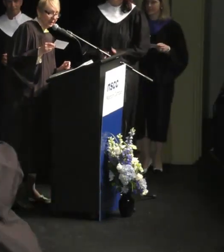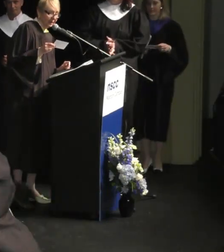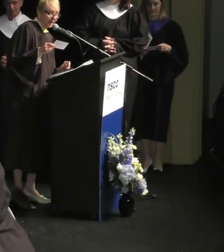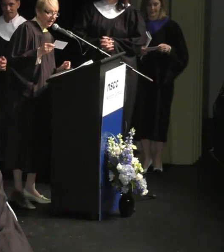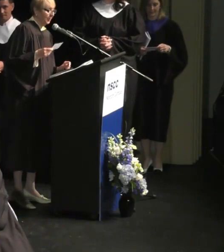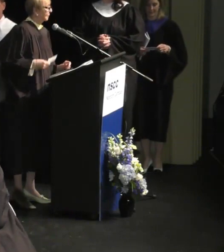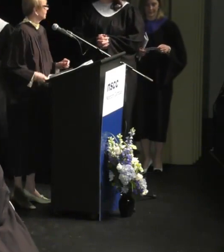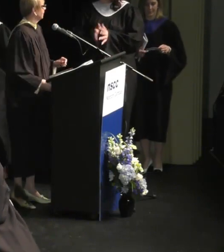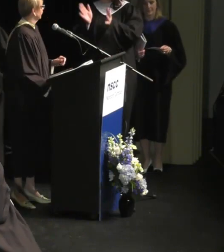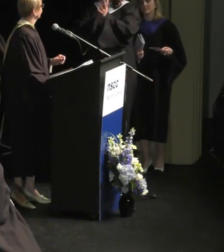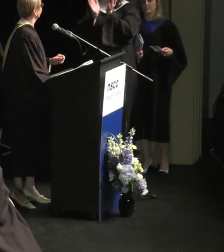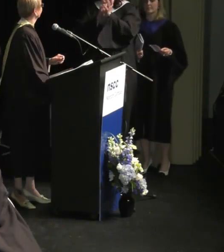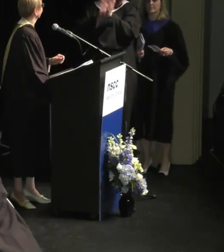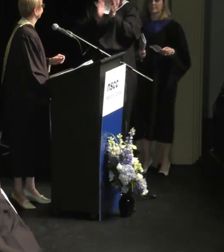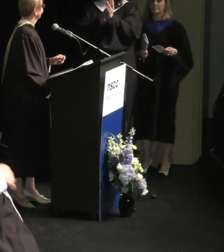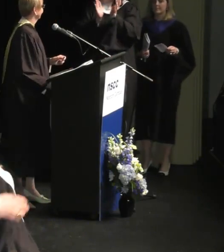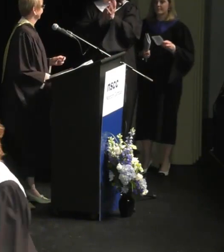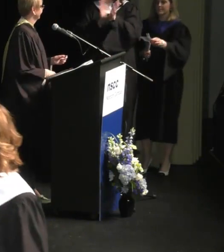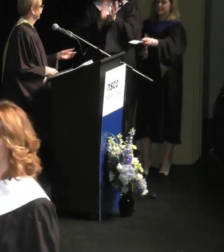Jason McIntyre.